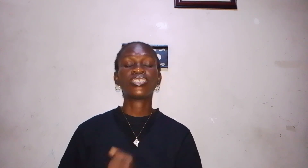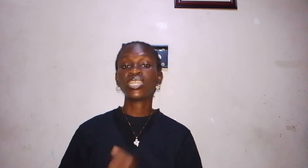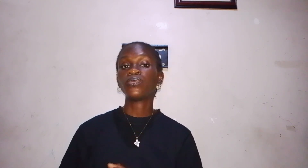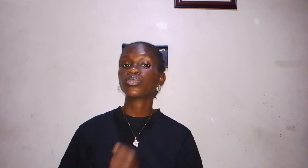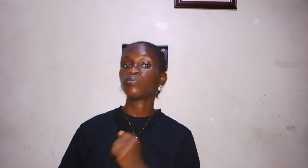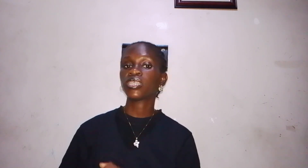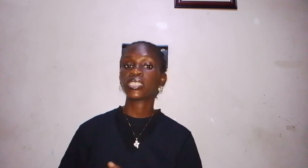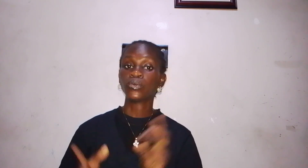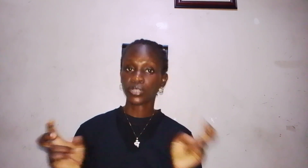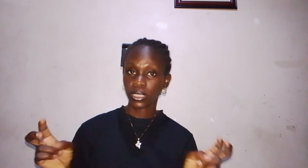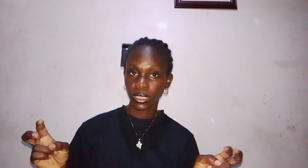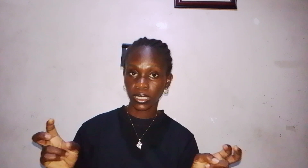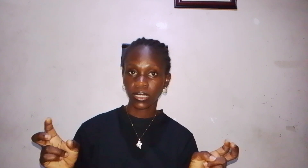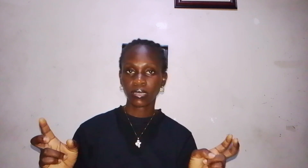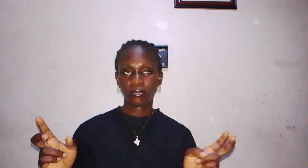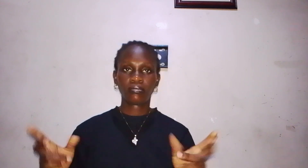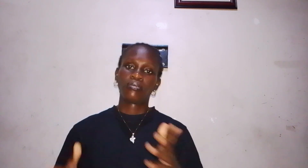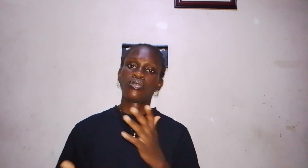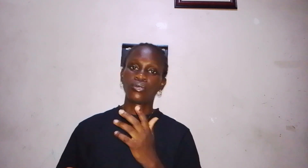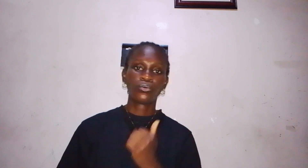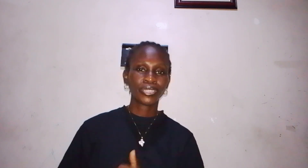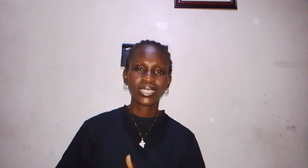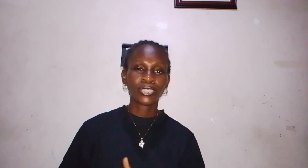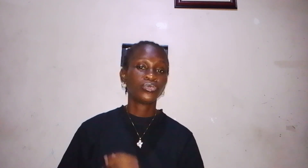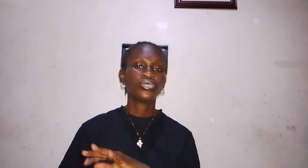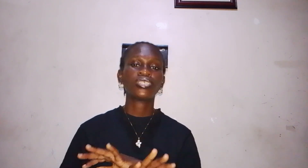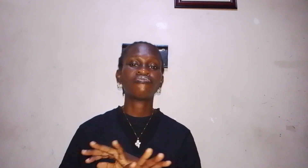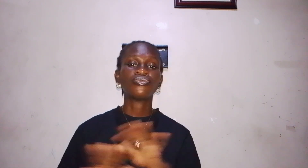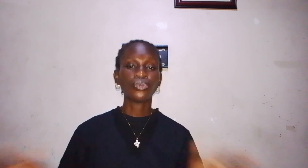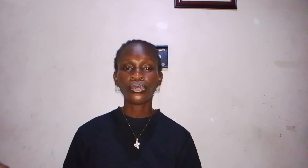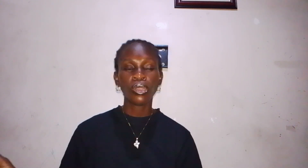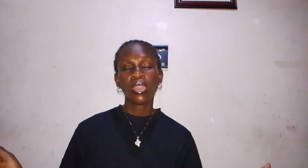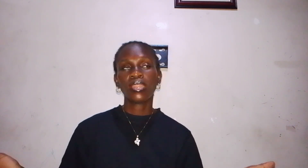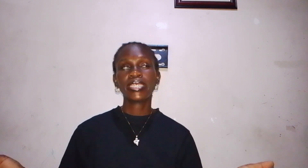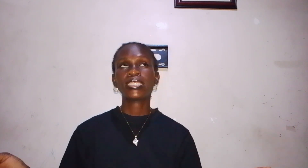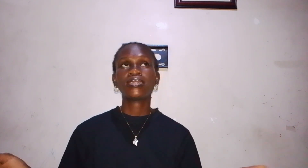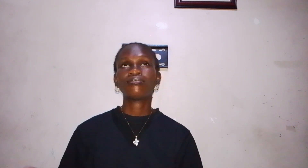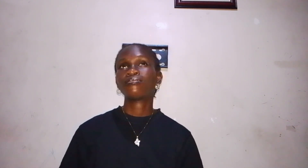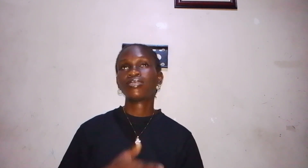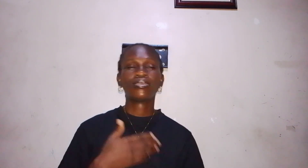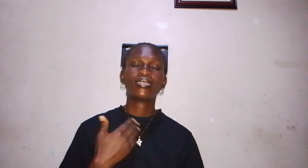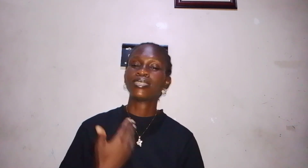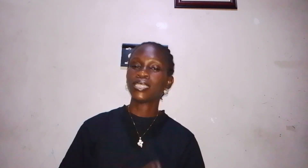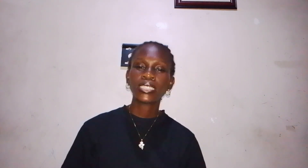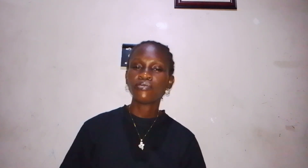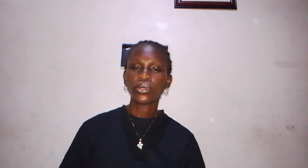you are dealing with complicated words or words that you don't even know. Let's say it's a native